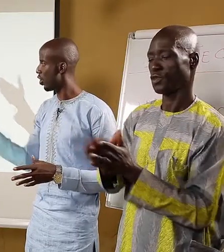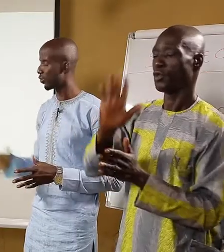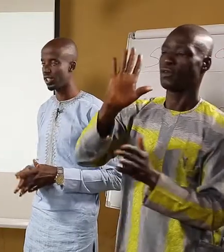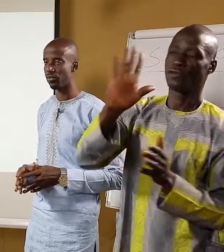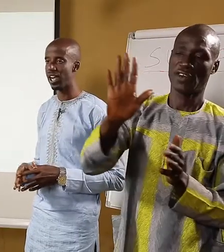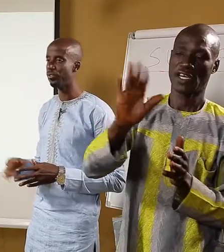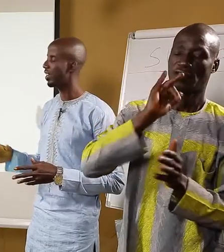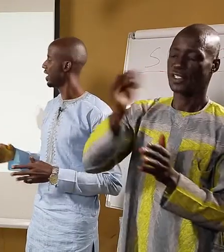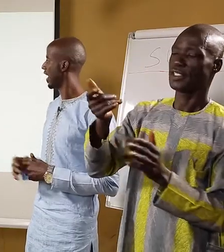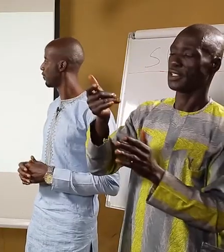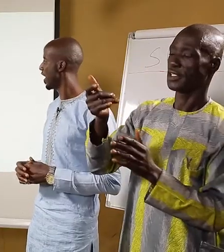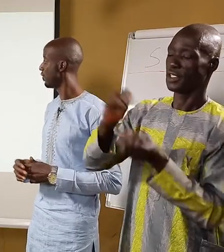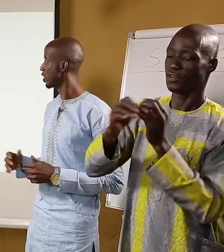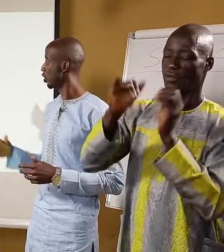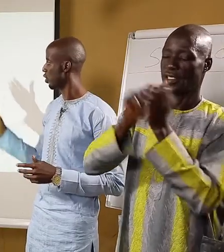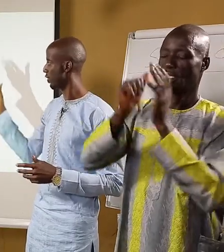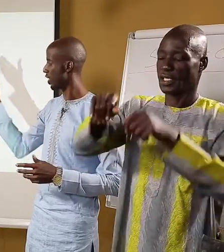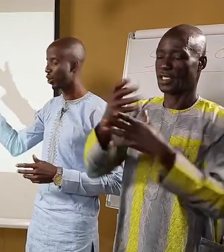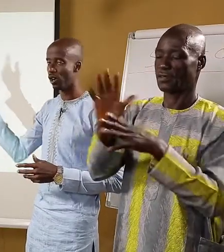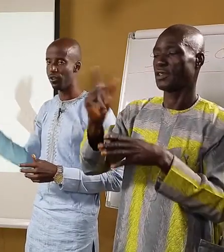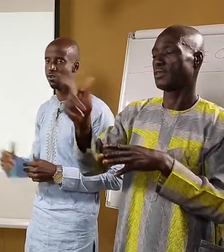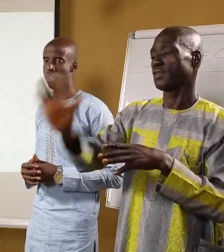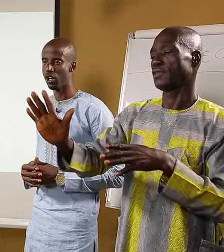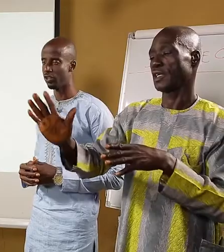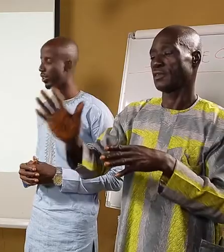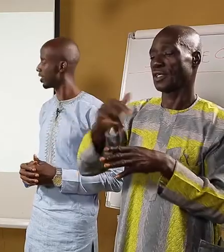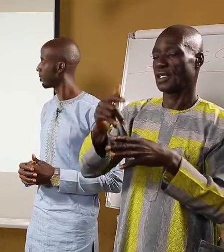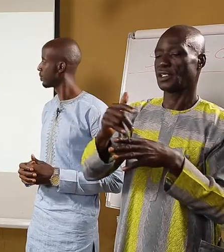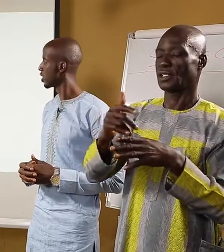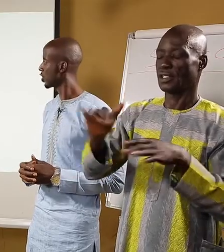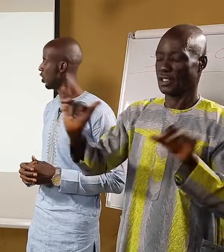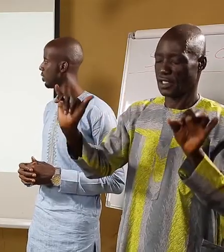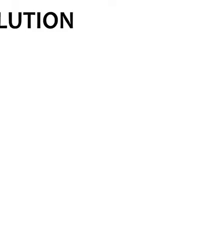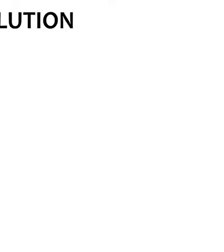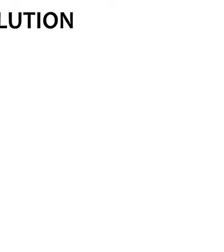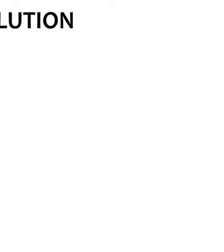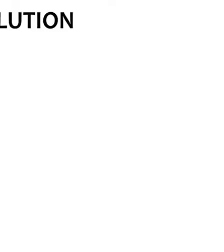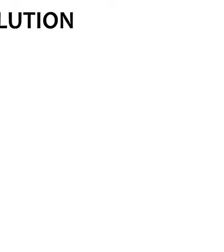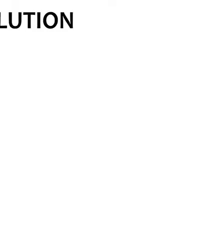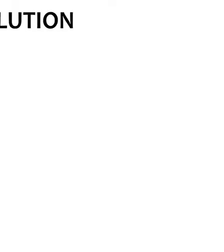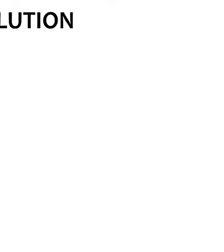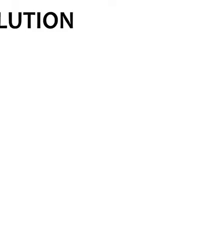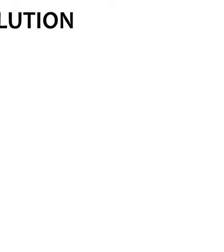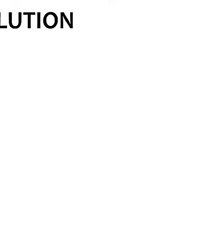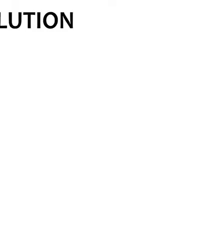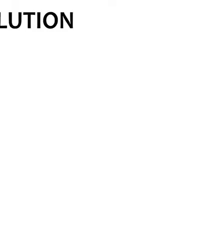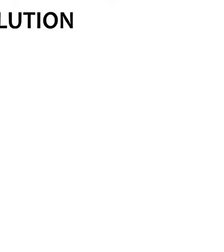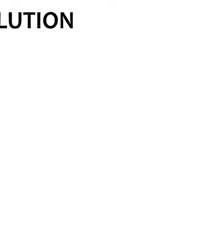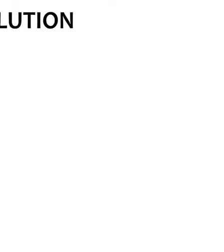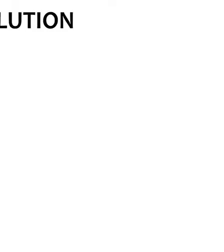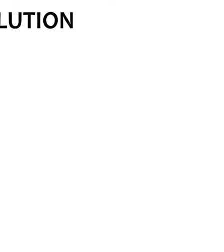factor of 25 and 5 is also a factor of 100. So at this point, we